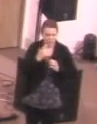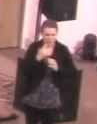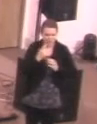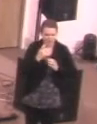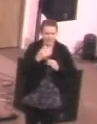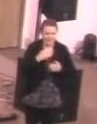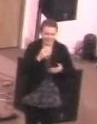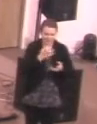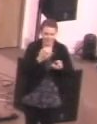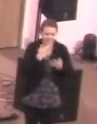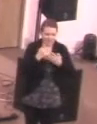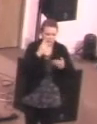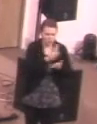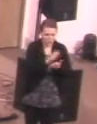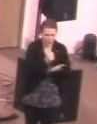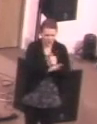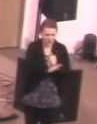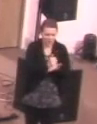you. Sorry.